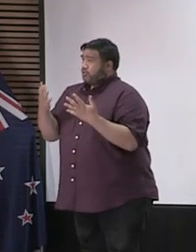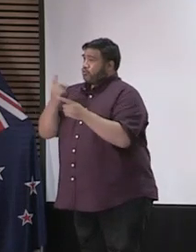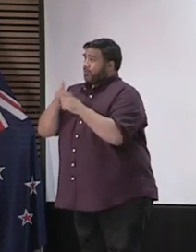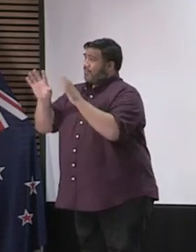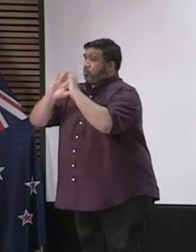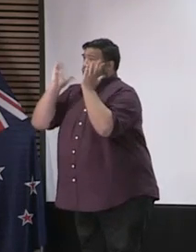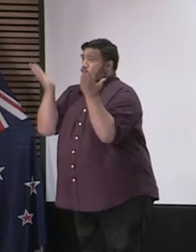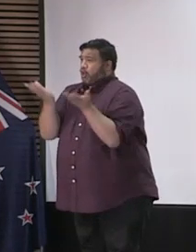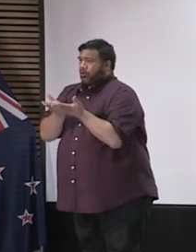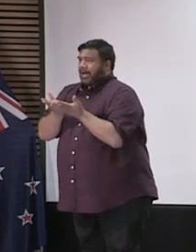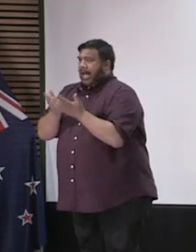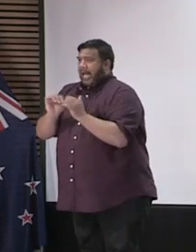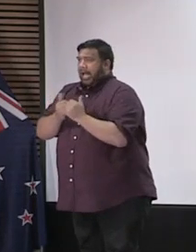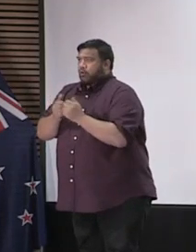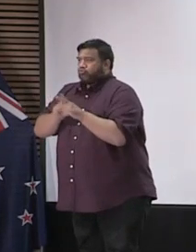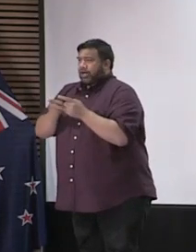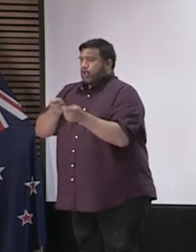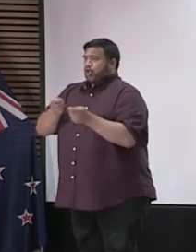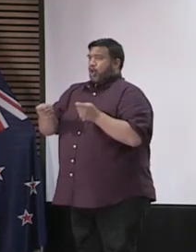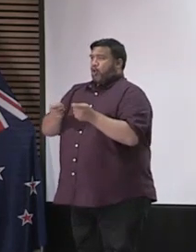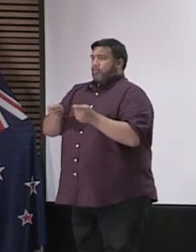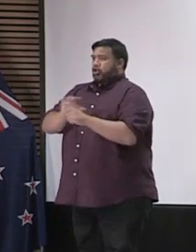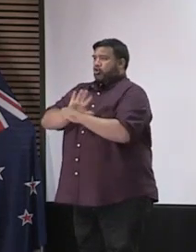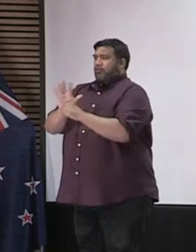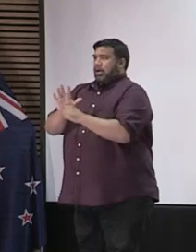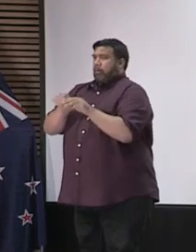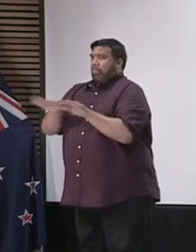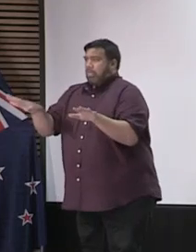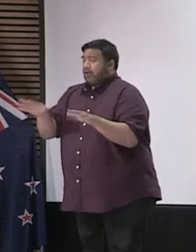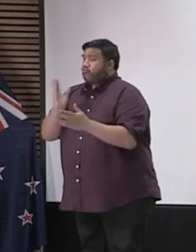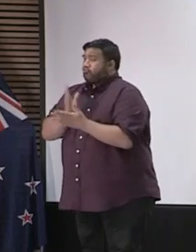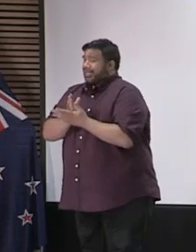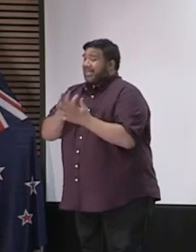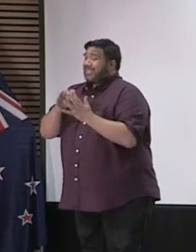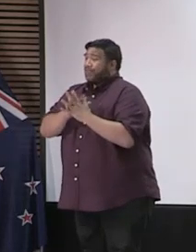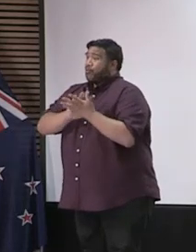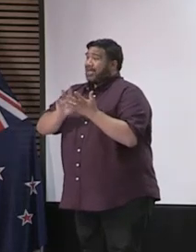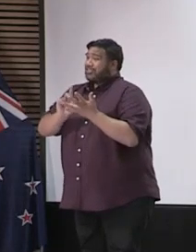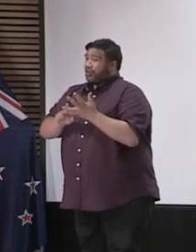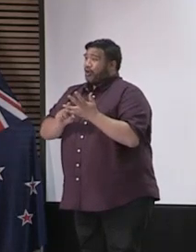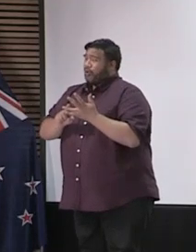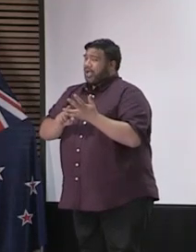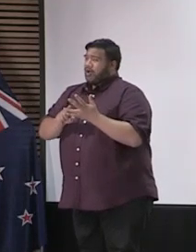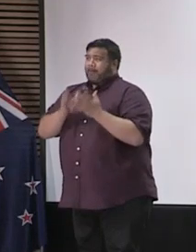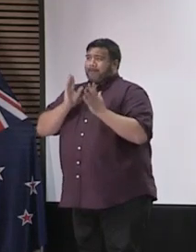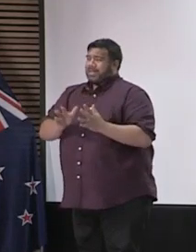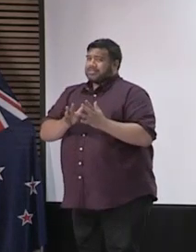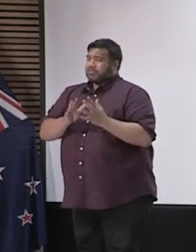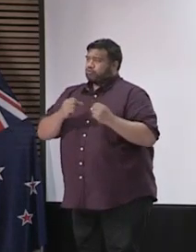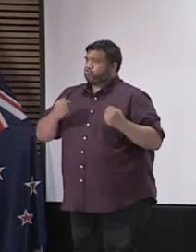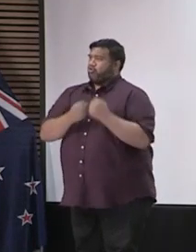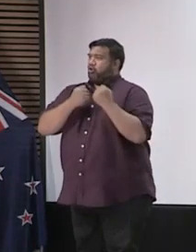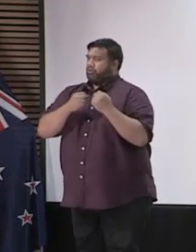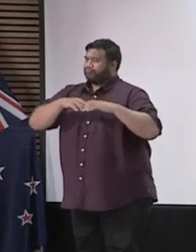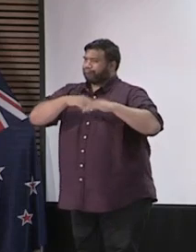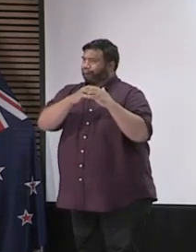to this pandemic will require a strong World Health Organization. So it behoves all of us, I think, and New Zealand, I know, will continue to play